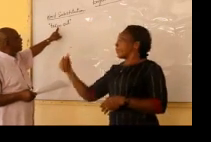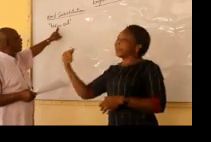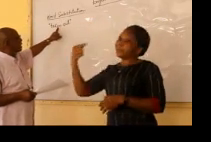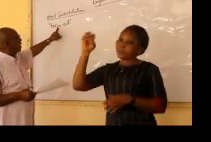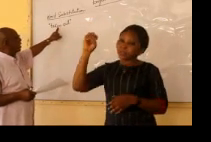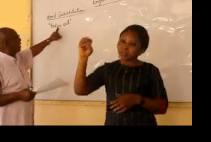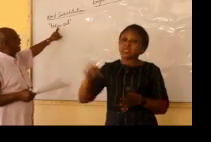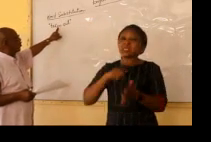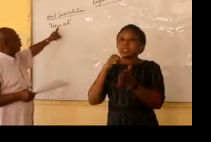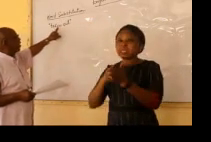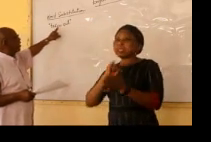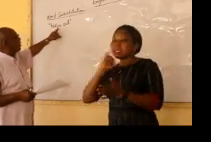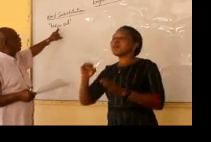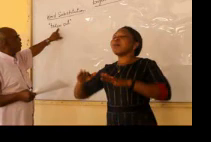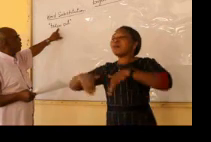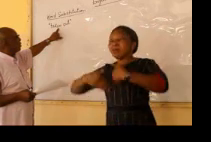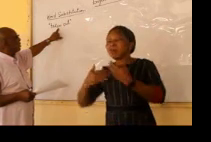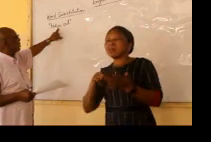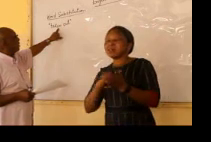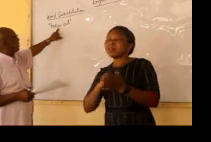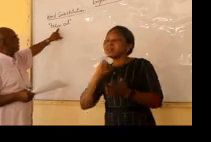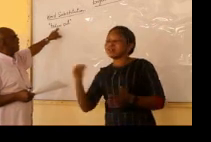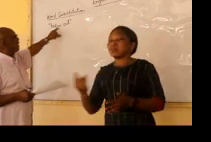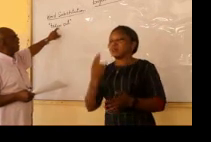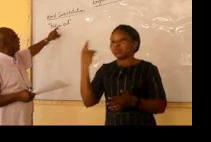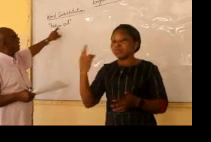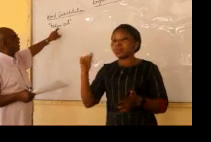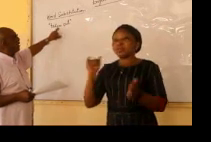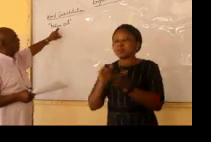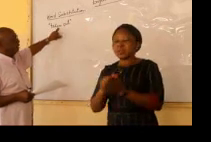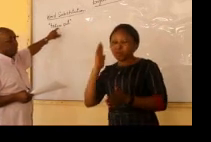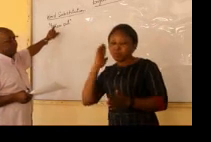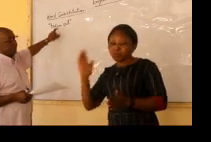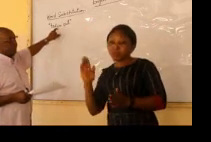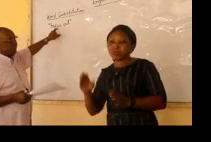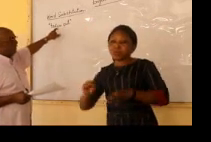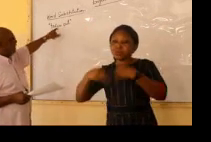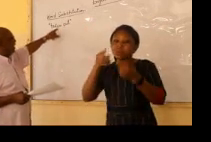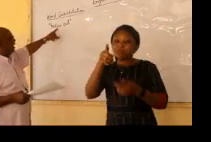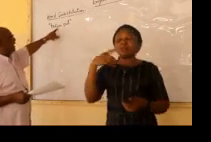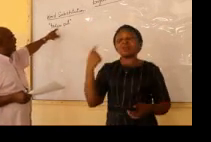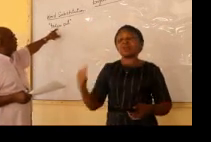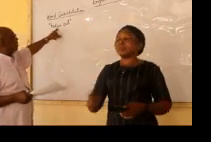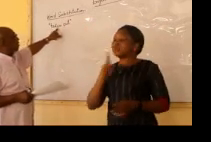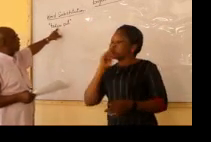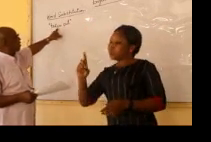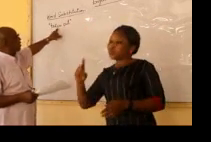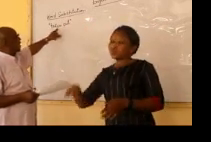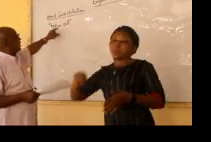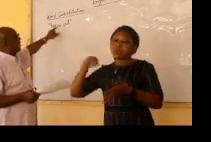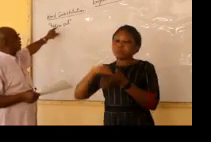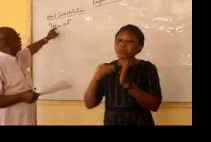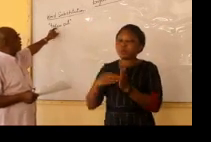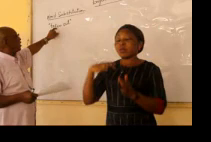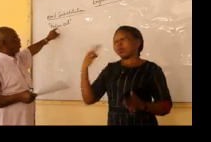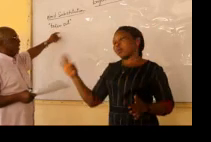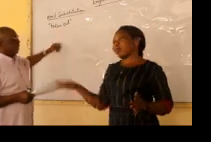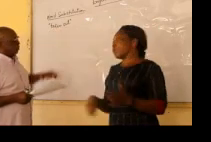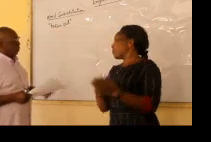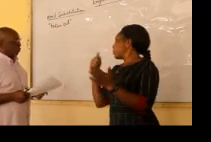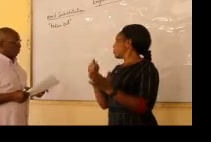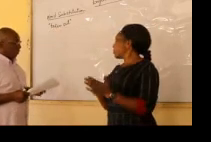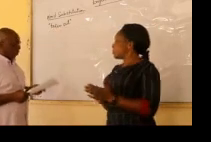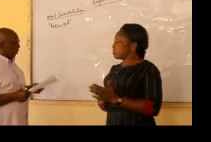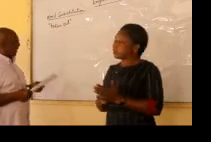used that will give you the real meaning of this. And then you can now know the